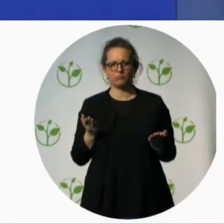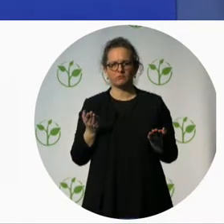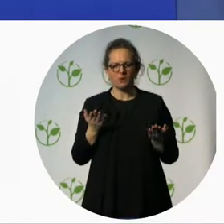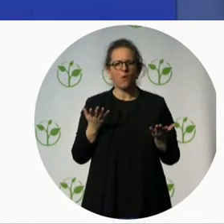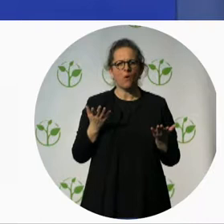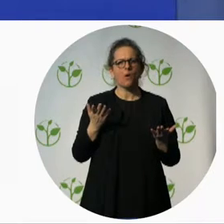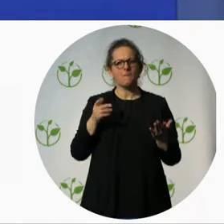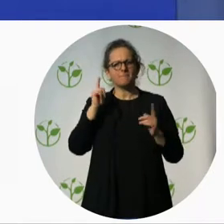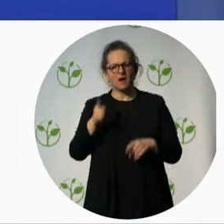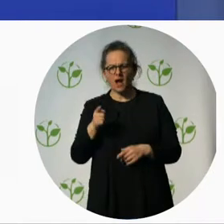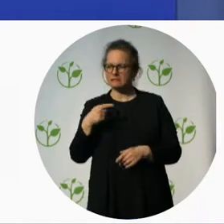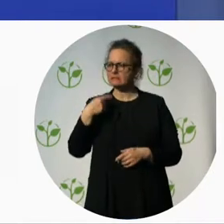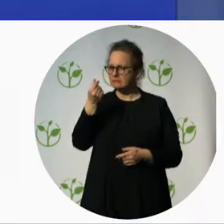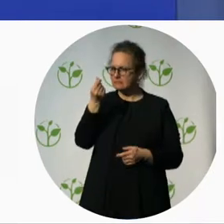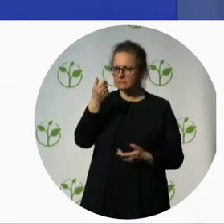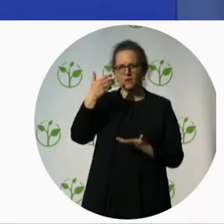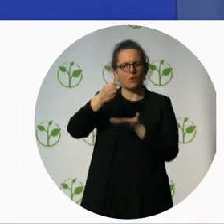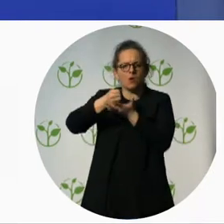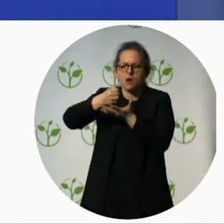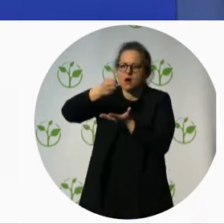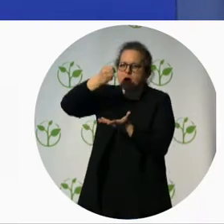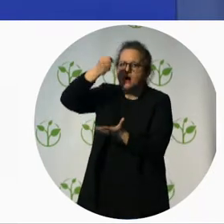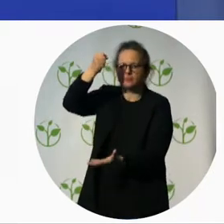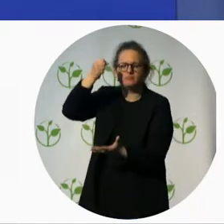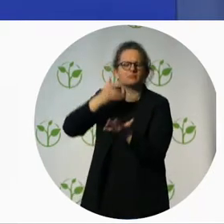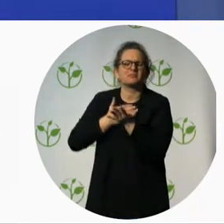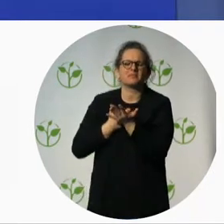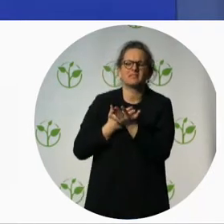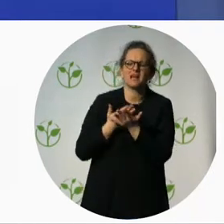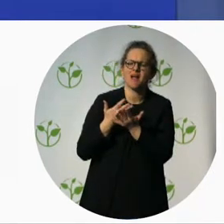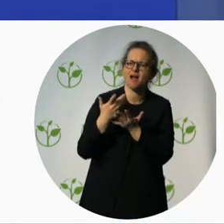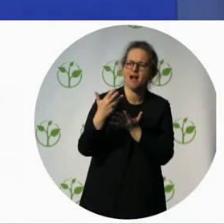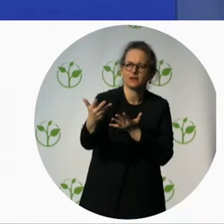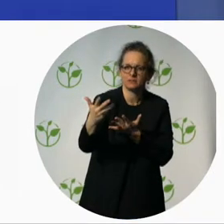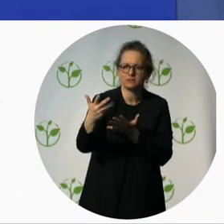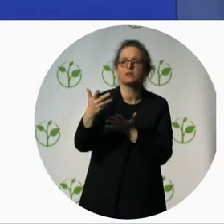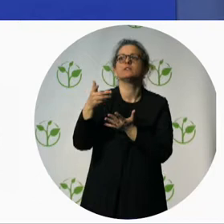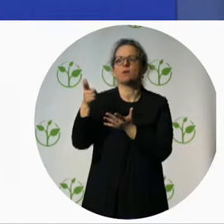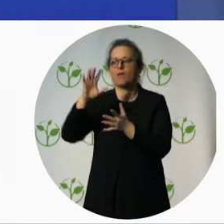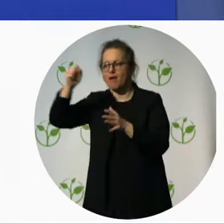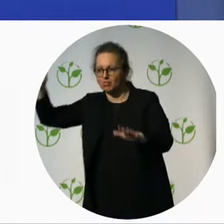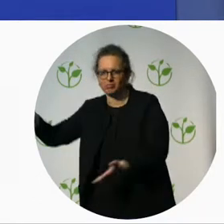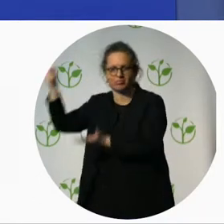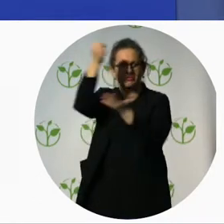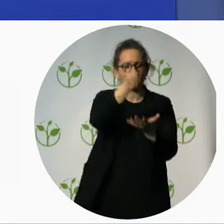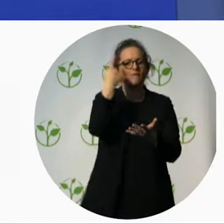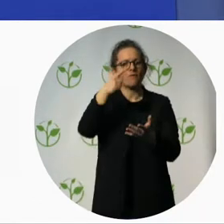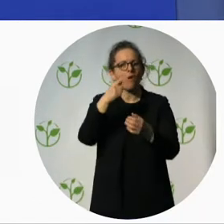who require universal design, who require technologies that will make their lives better, will